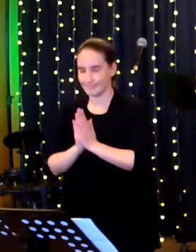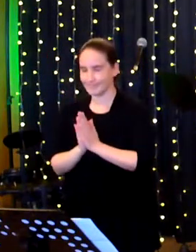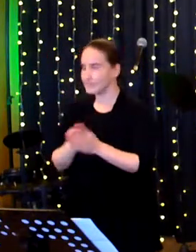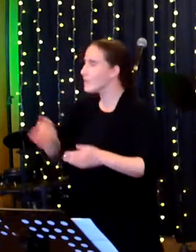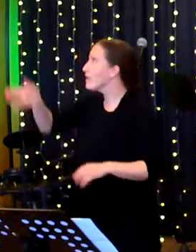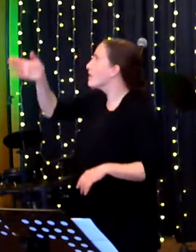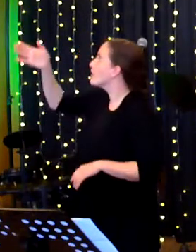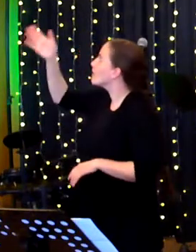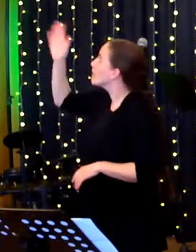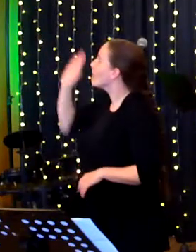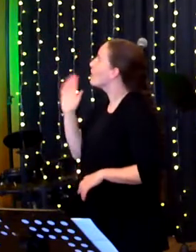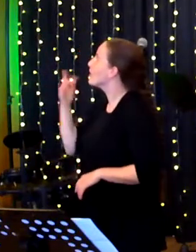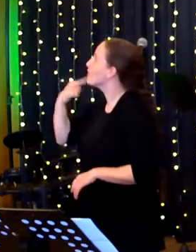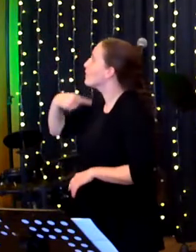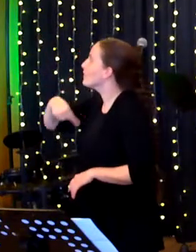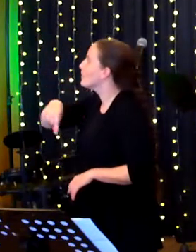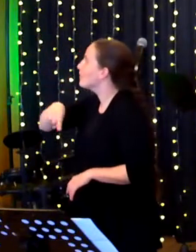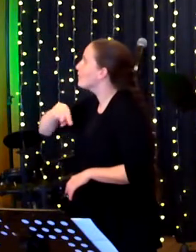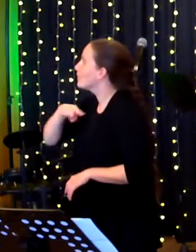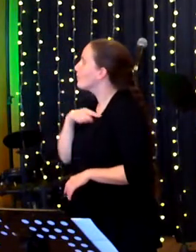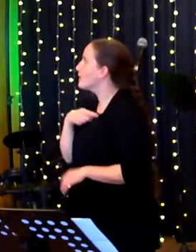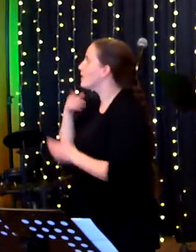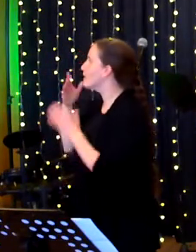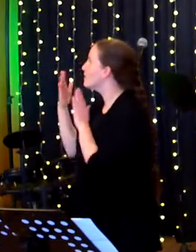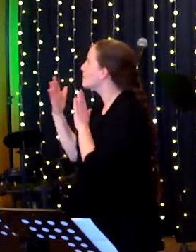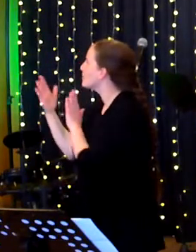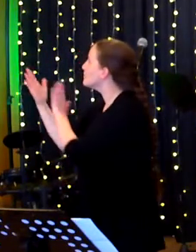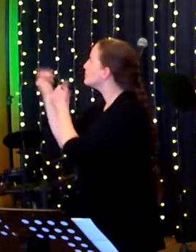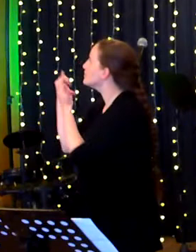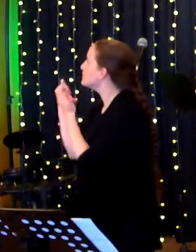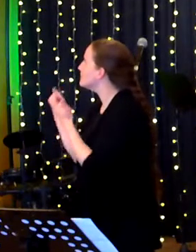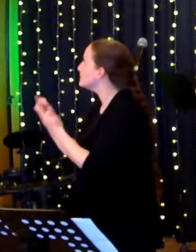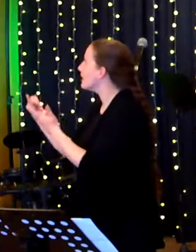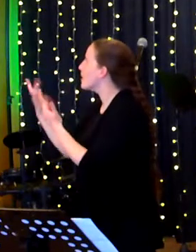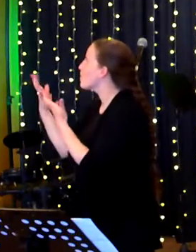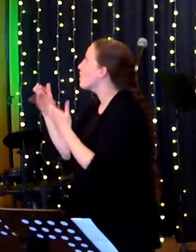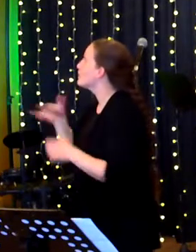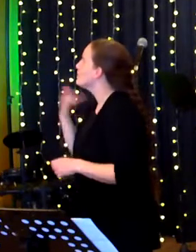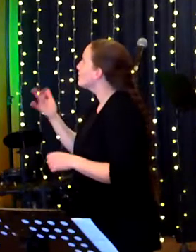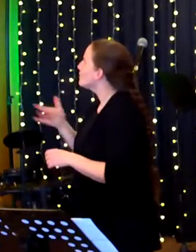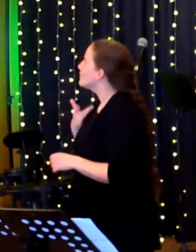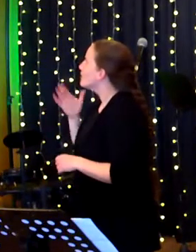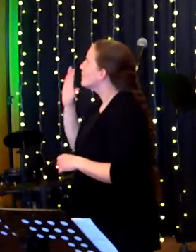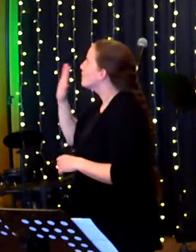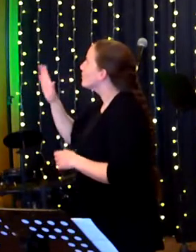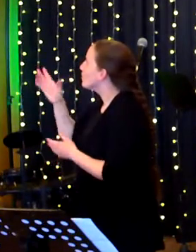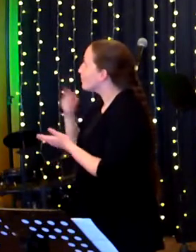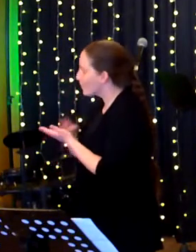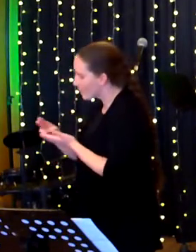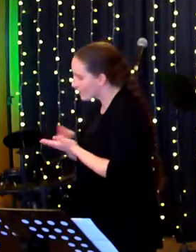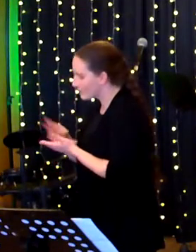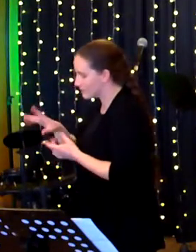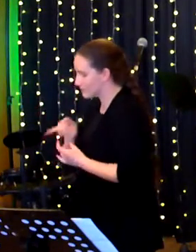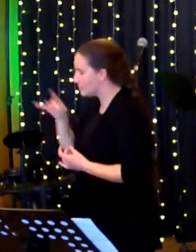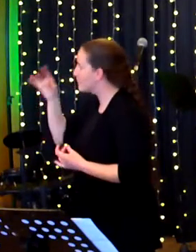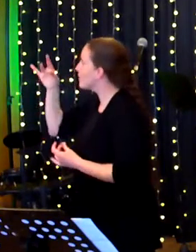Father, we come before you today and we pray to feel the presence of your Holy Spirit, that you would strengthen each one of us